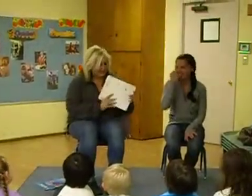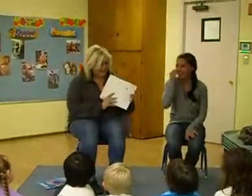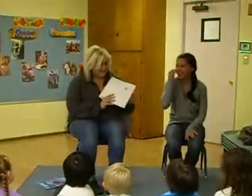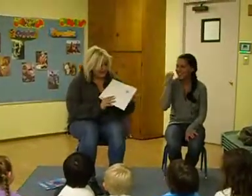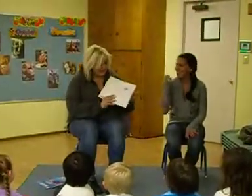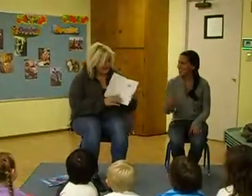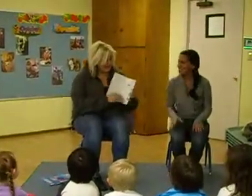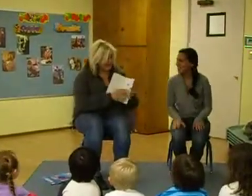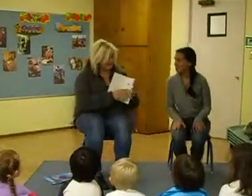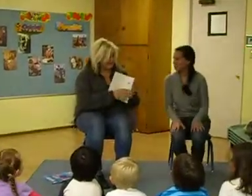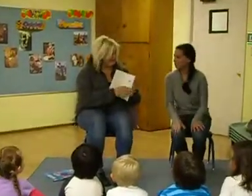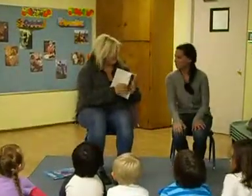Okay.